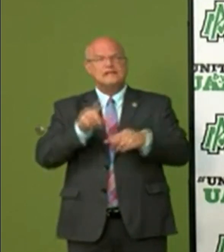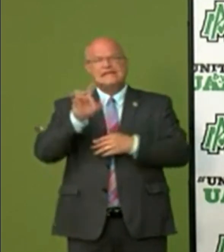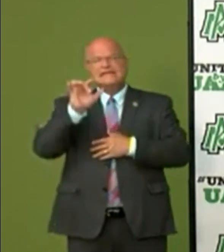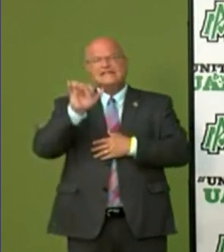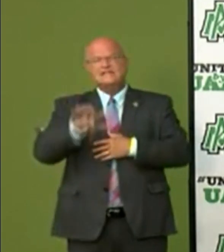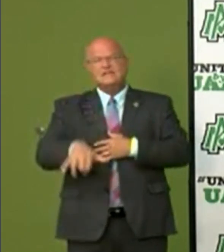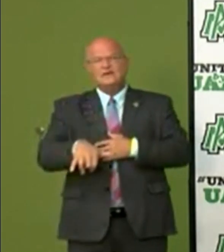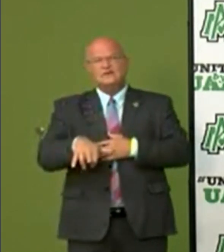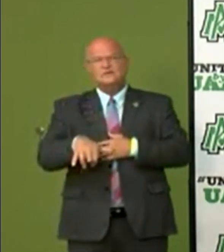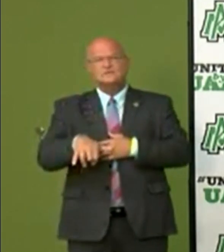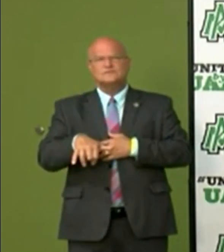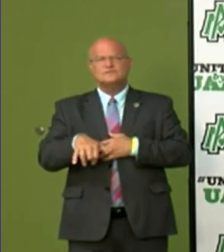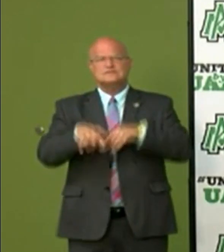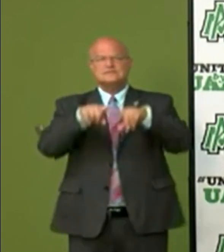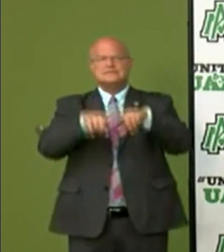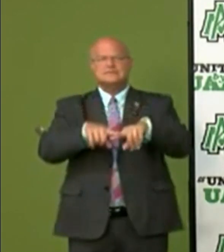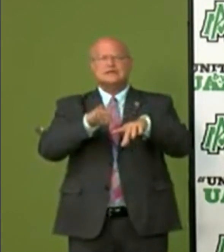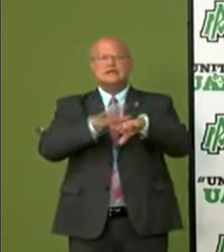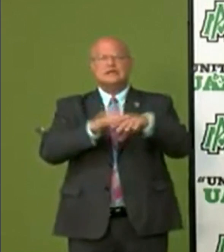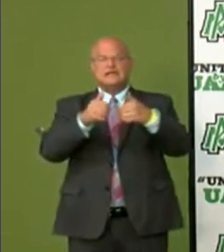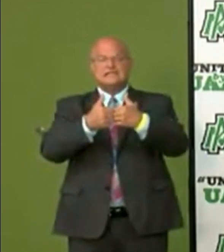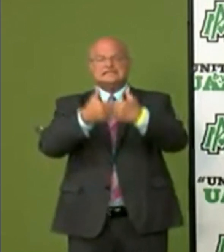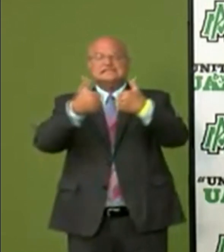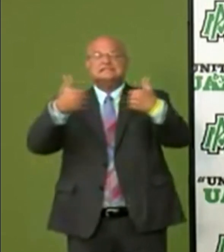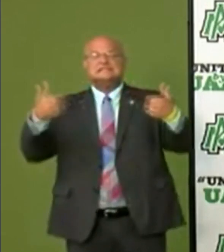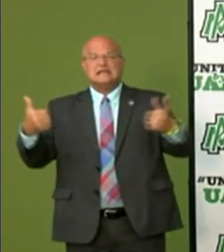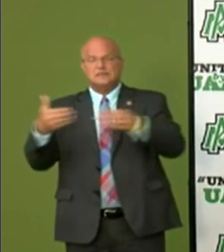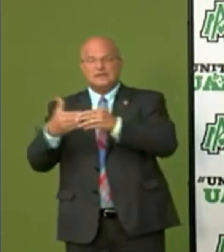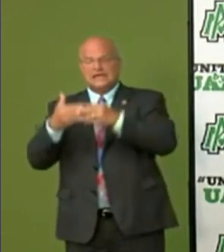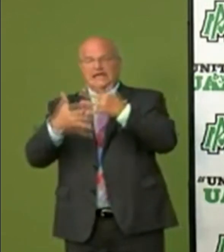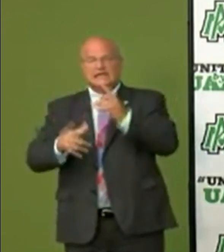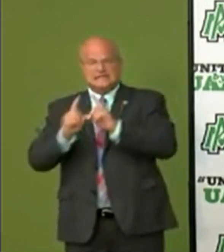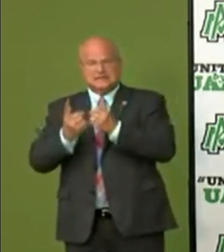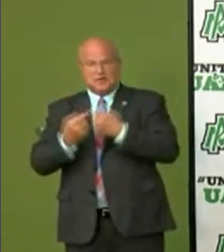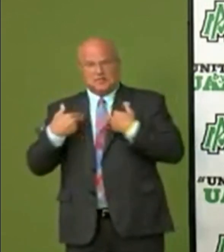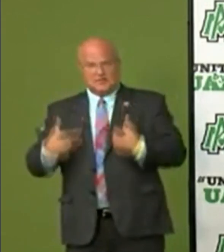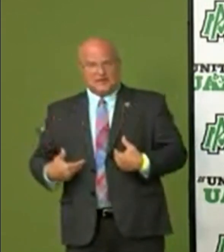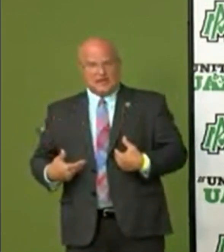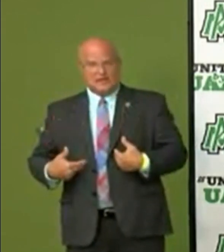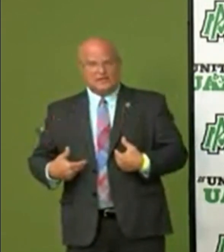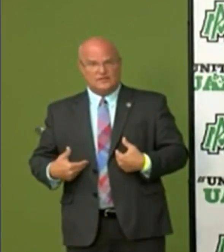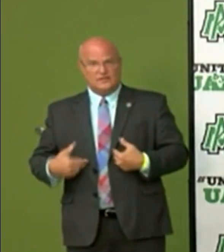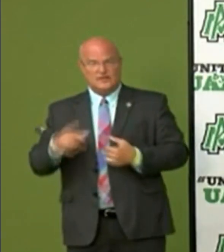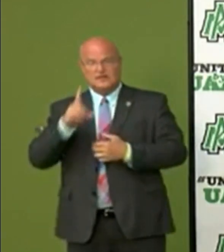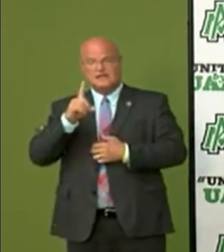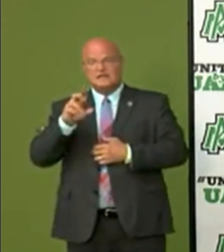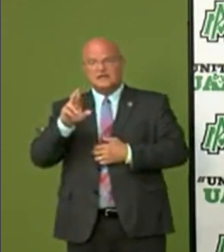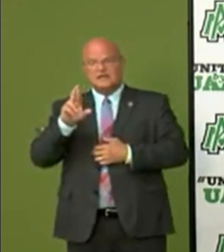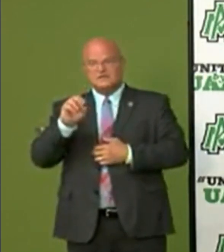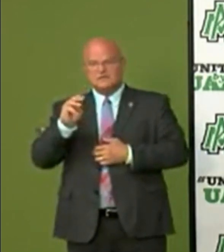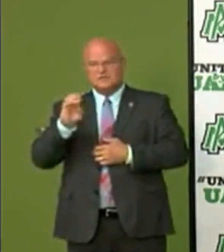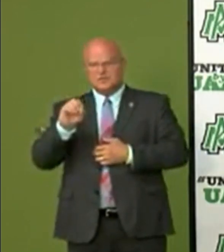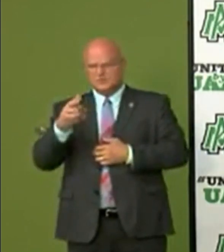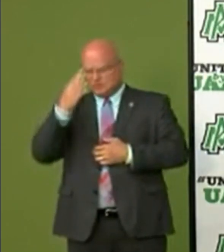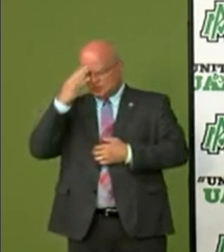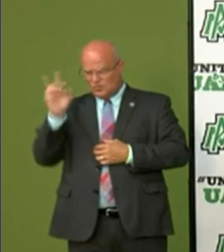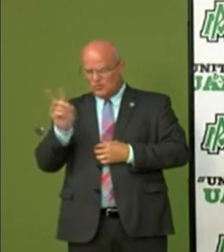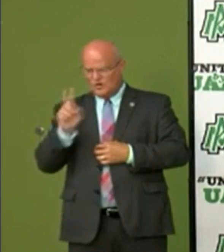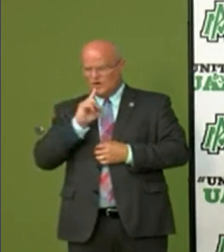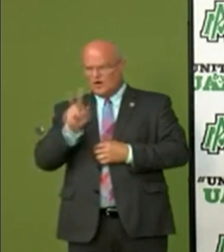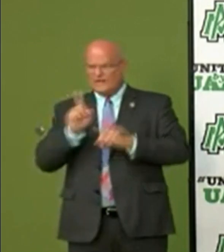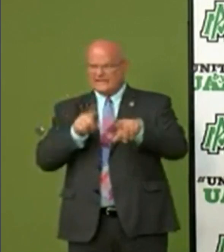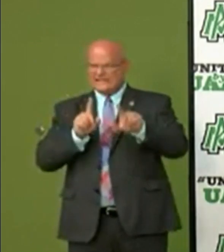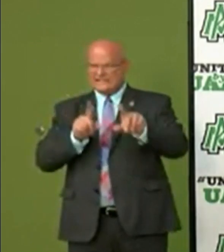are subject to separate guidelines from the Department of Health. And Dr. Romero, do you know where those are on